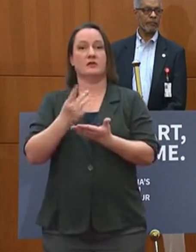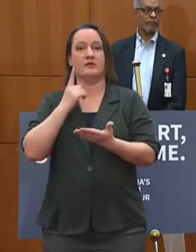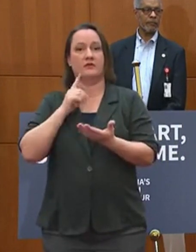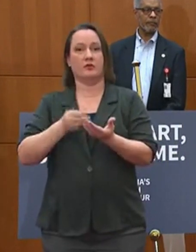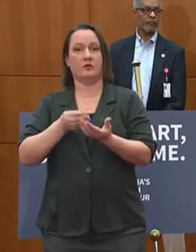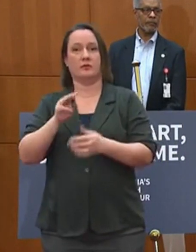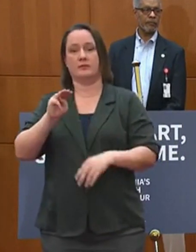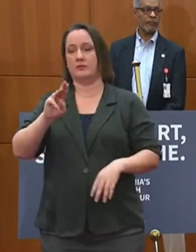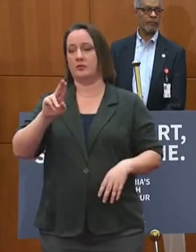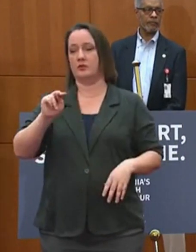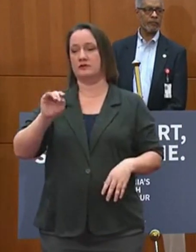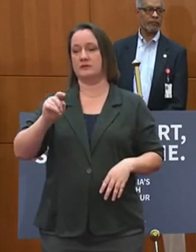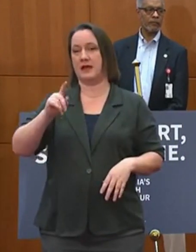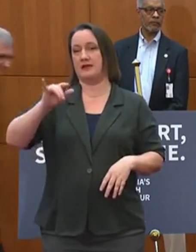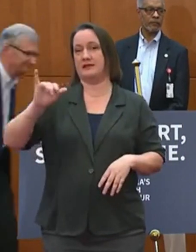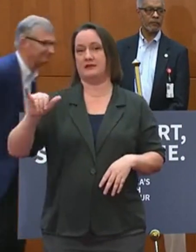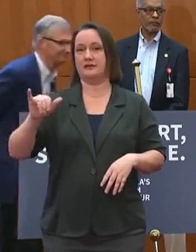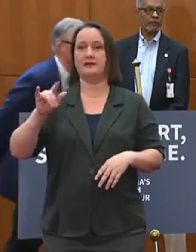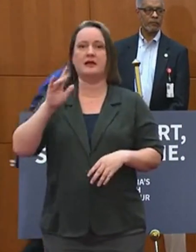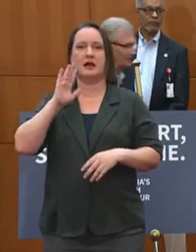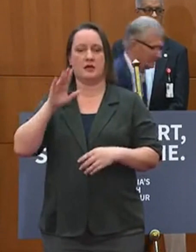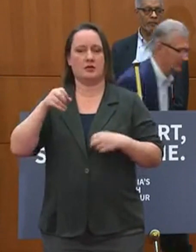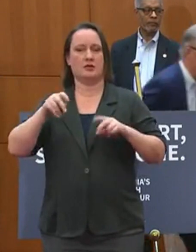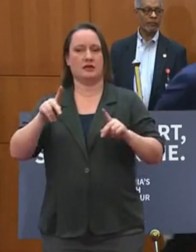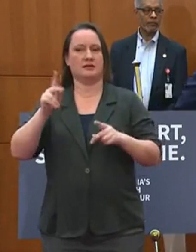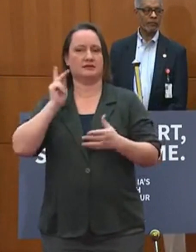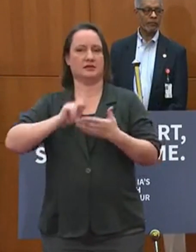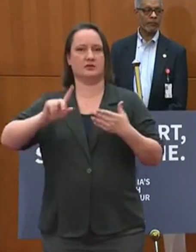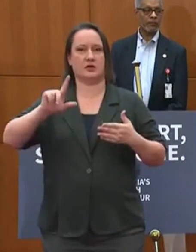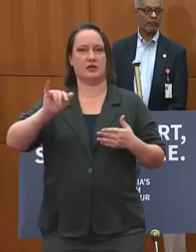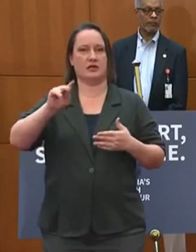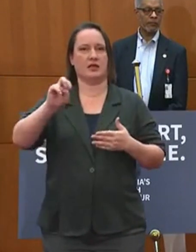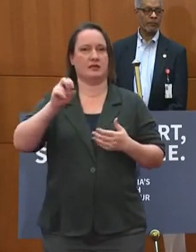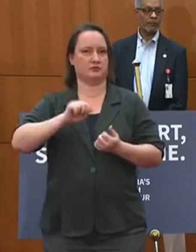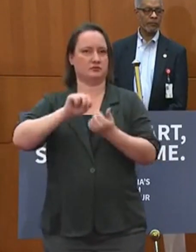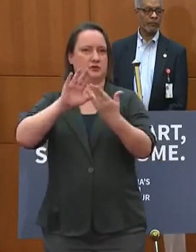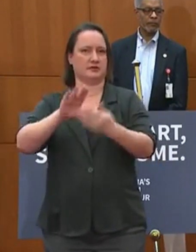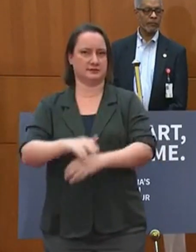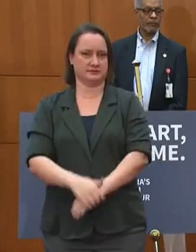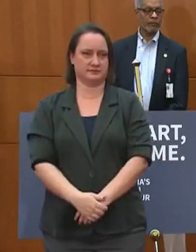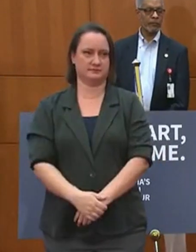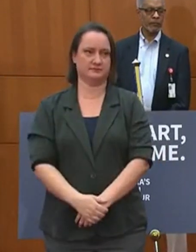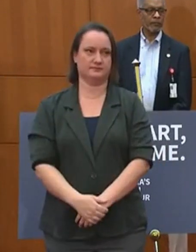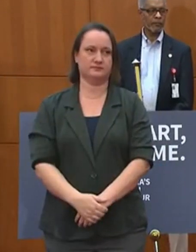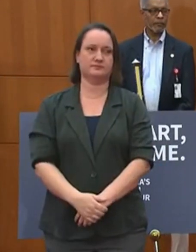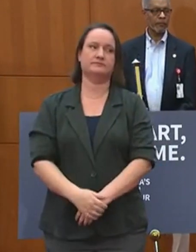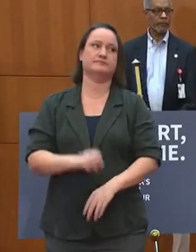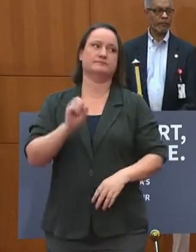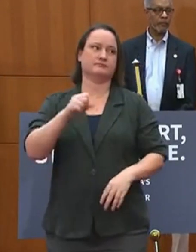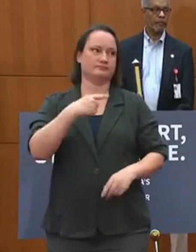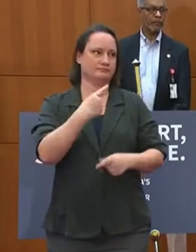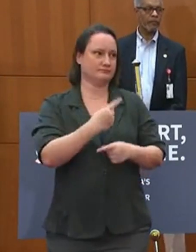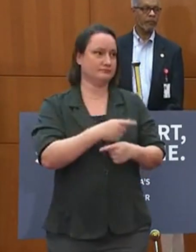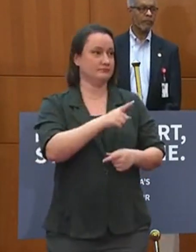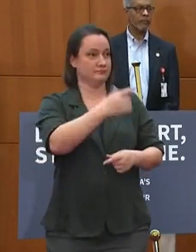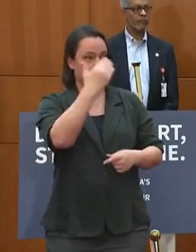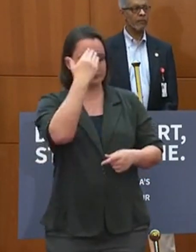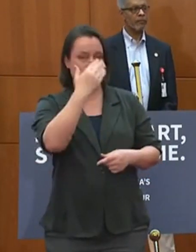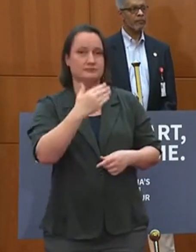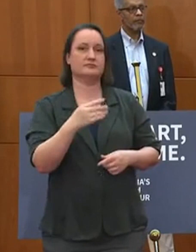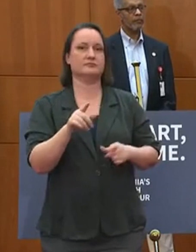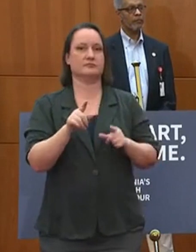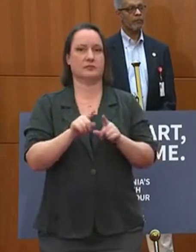I'll let Secretary Lane address that. Thank you. Thank you, Governor. Yes, Greg, just as you know, just